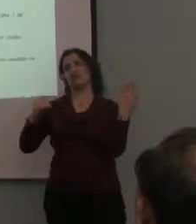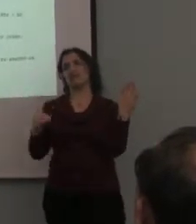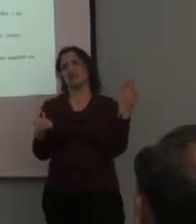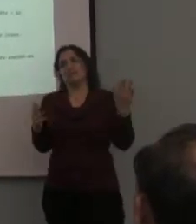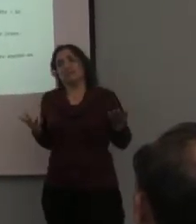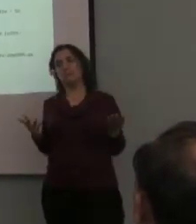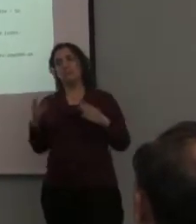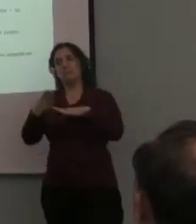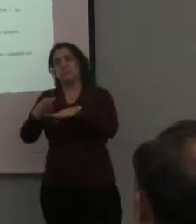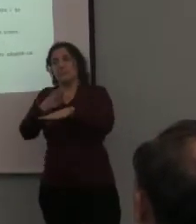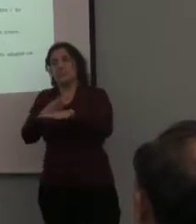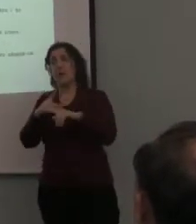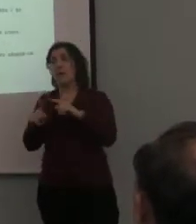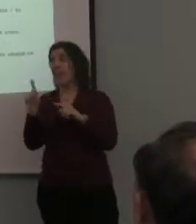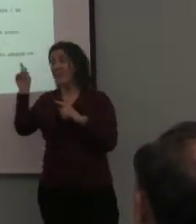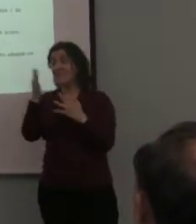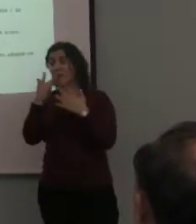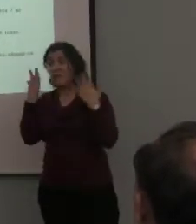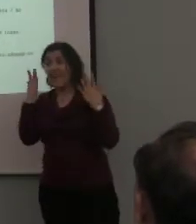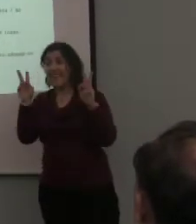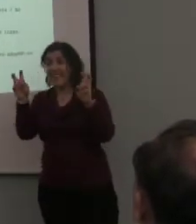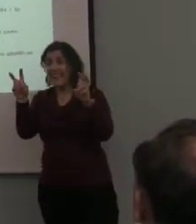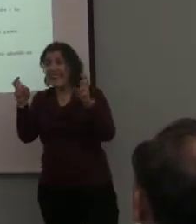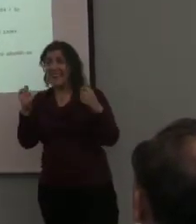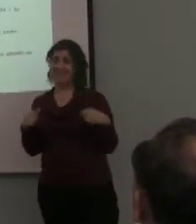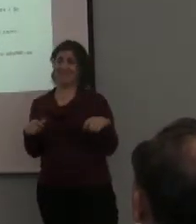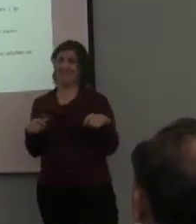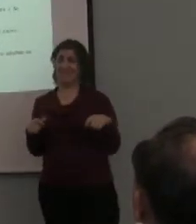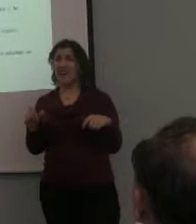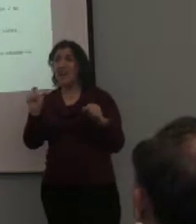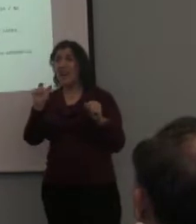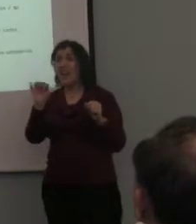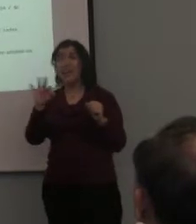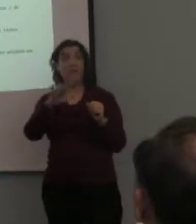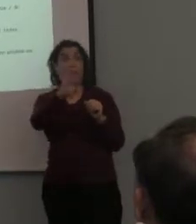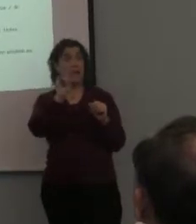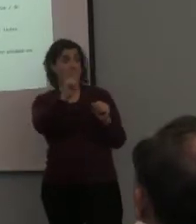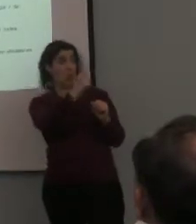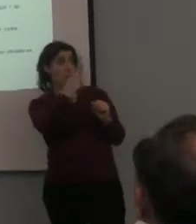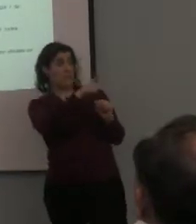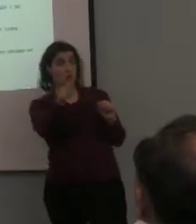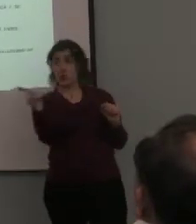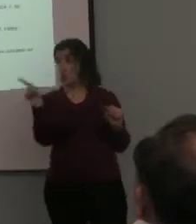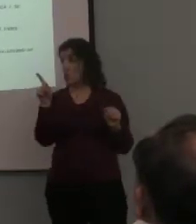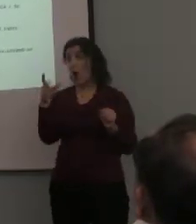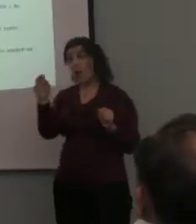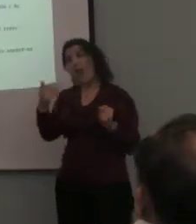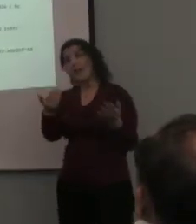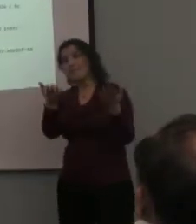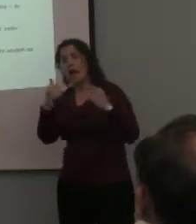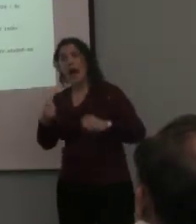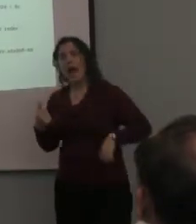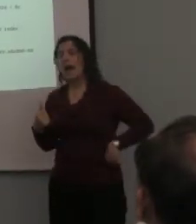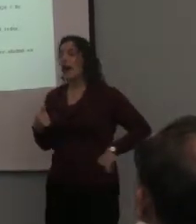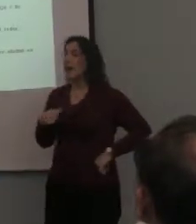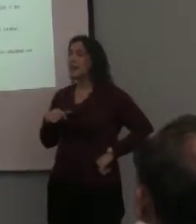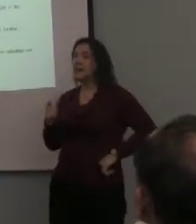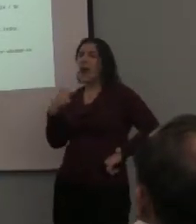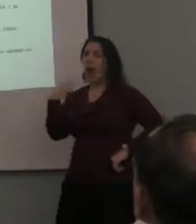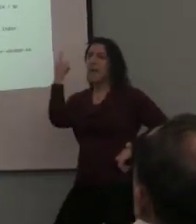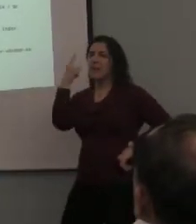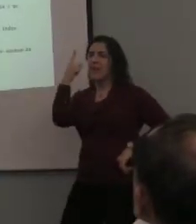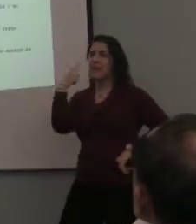that's not really friendly. I mean, if I were to choose a random person in the audience and say, I've been thinking about the